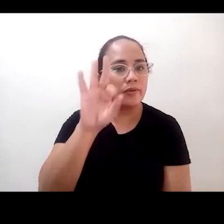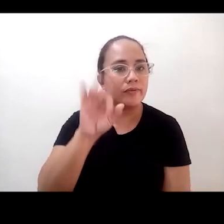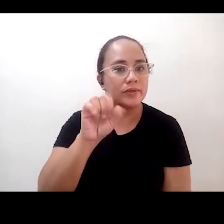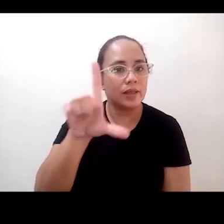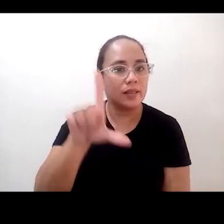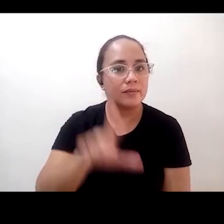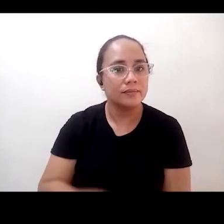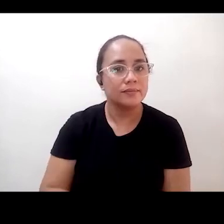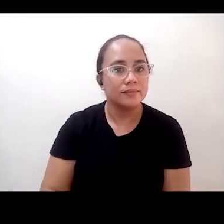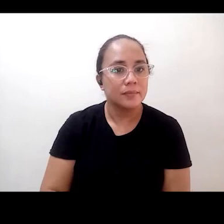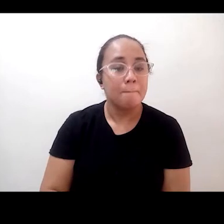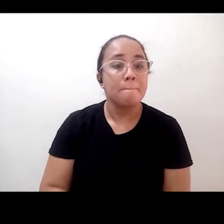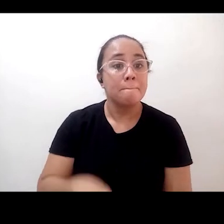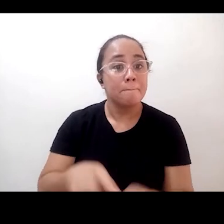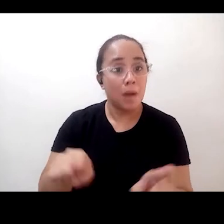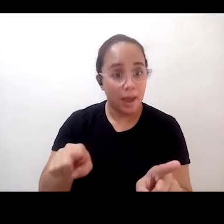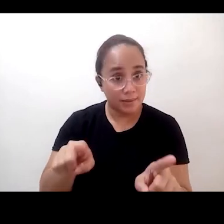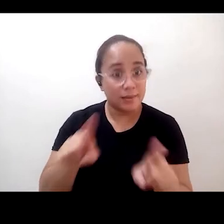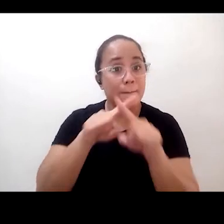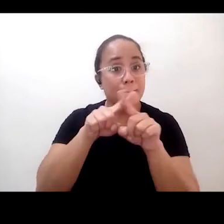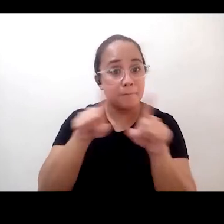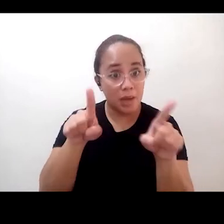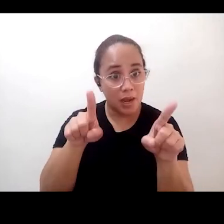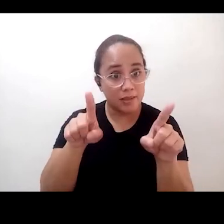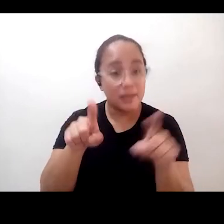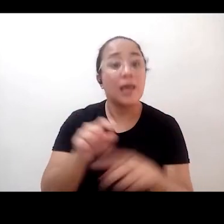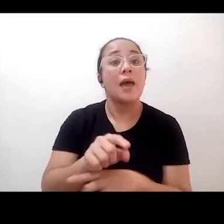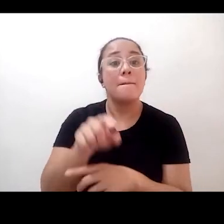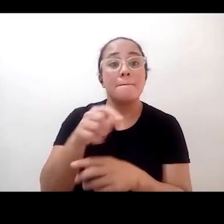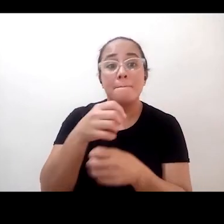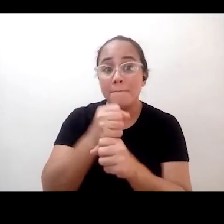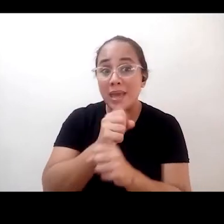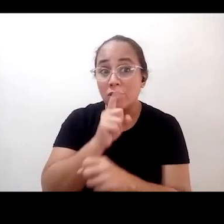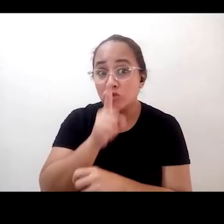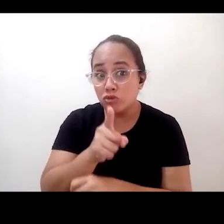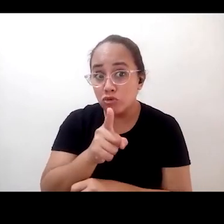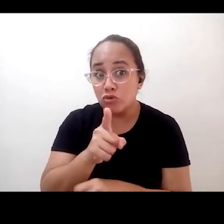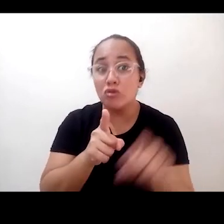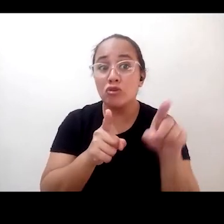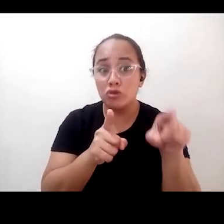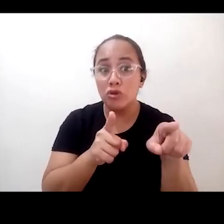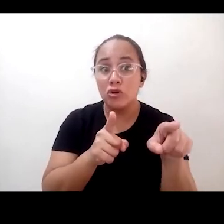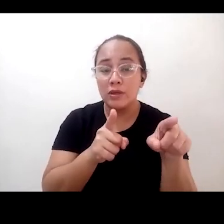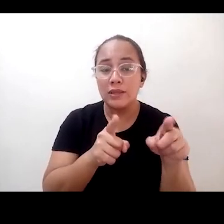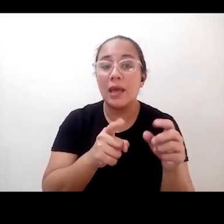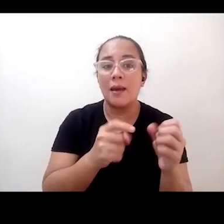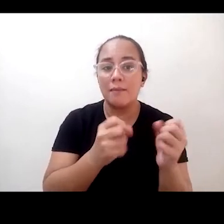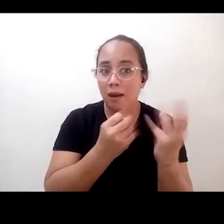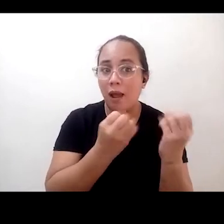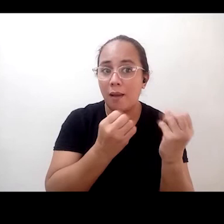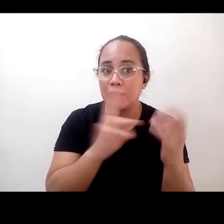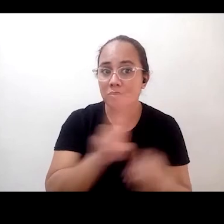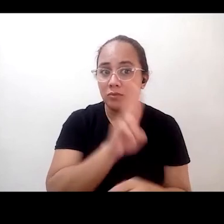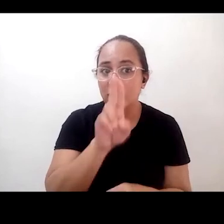But you need to make sure they're used by a substantial part of the community.